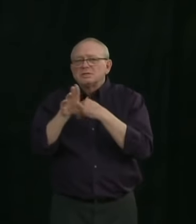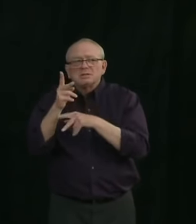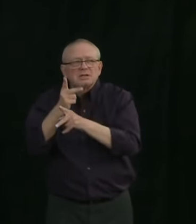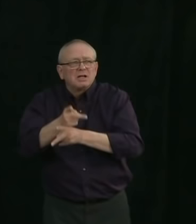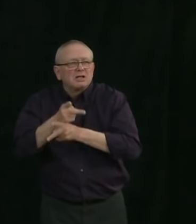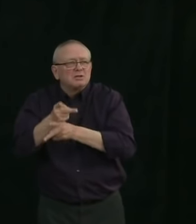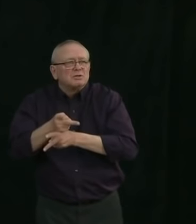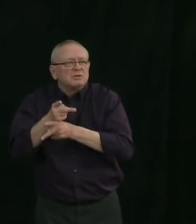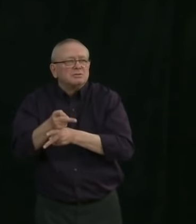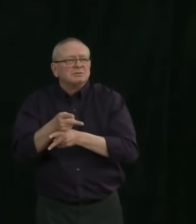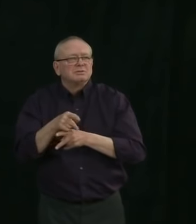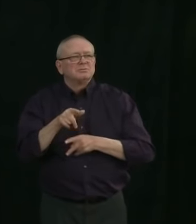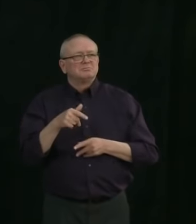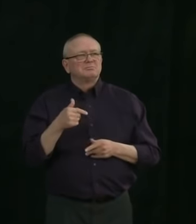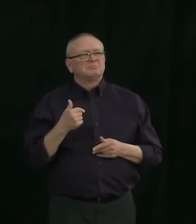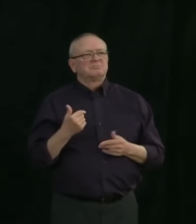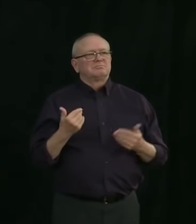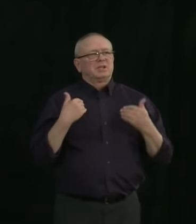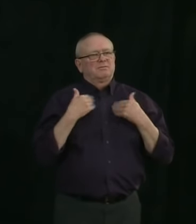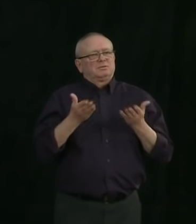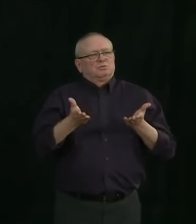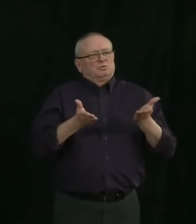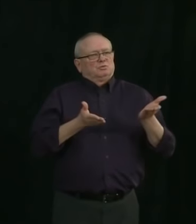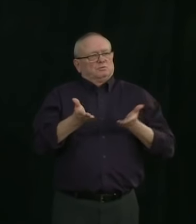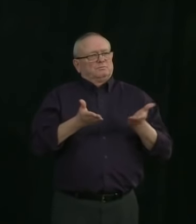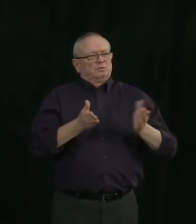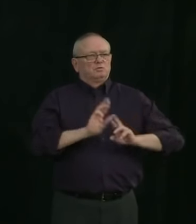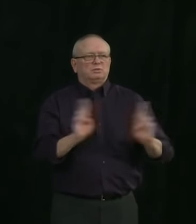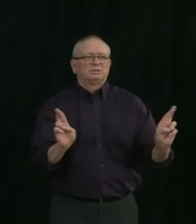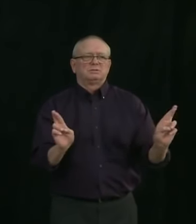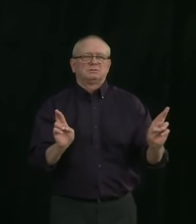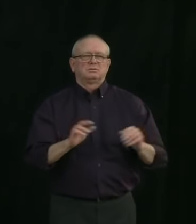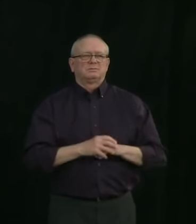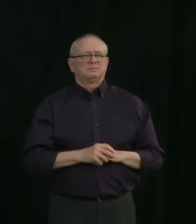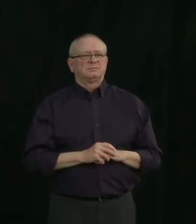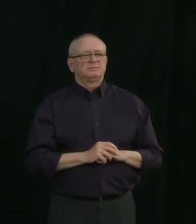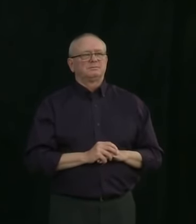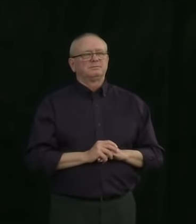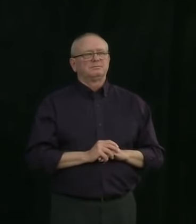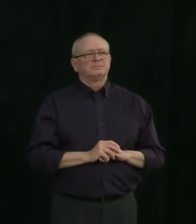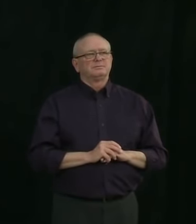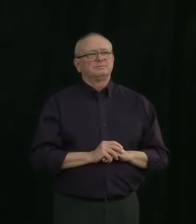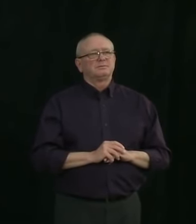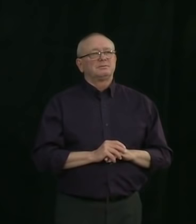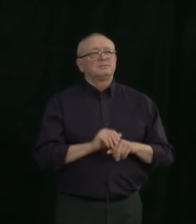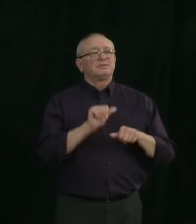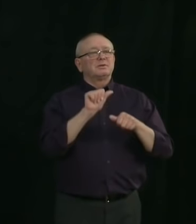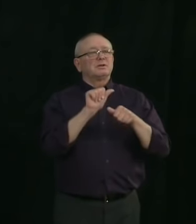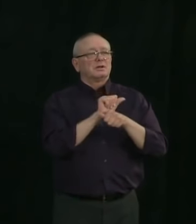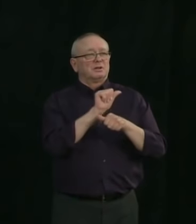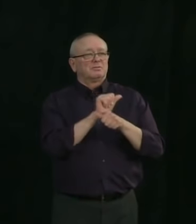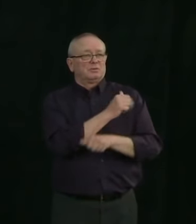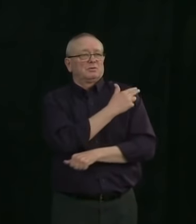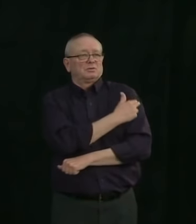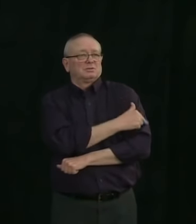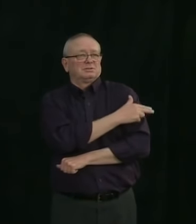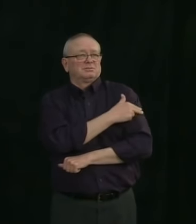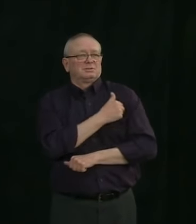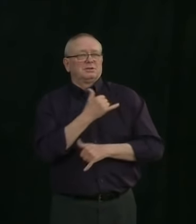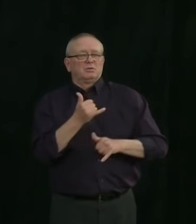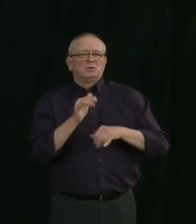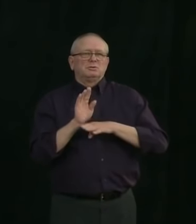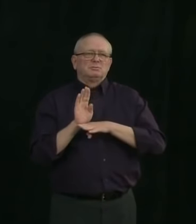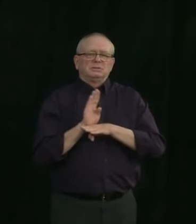a temporary expansion that will help one of Alberta's busiest hospitals meet patient needs during the COVID-19 pandemic.